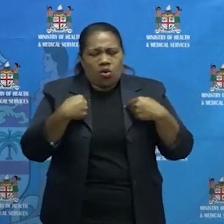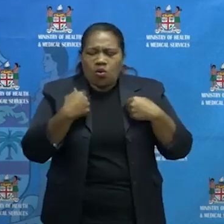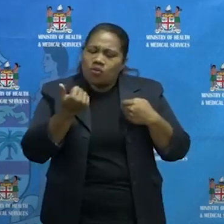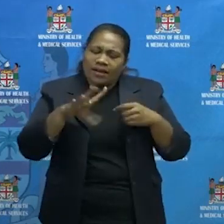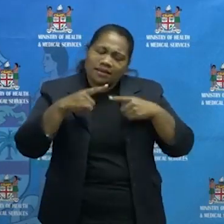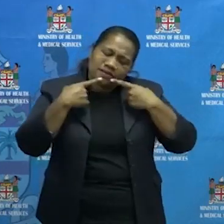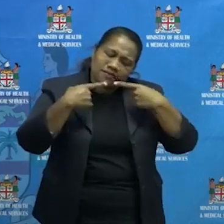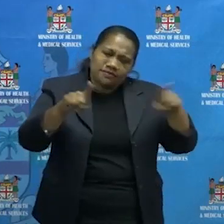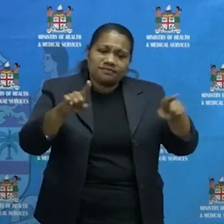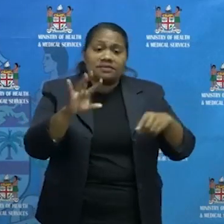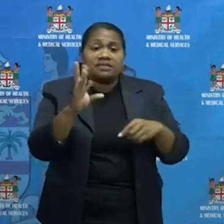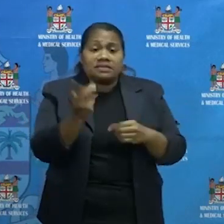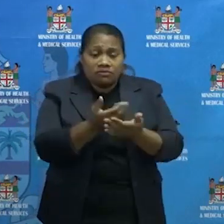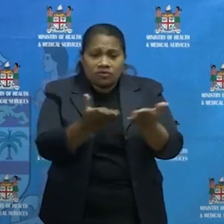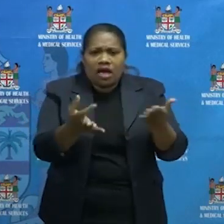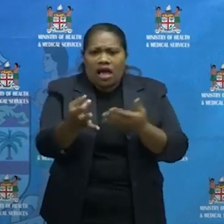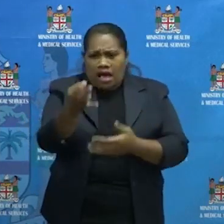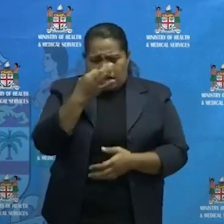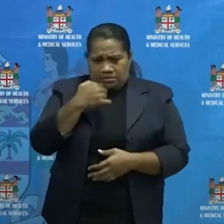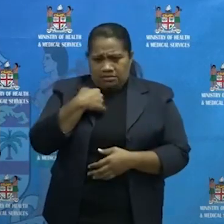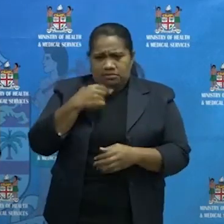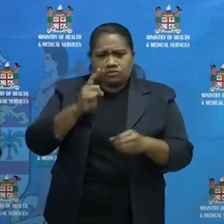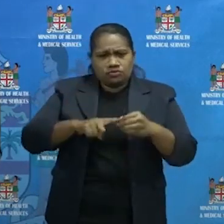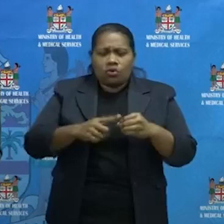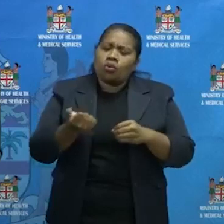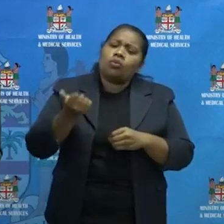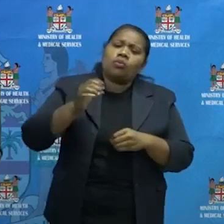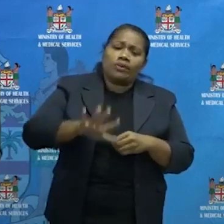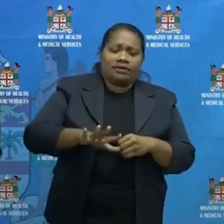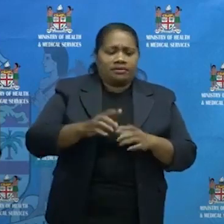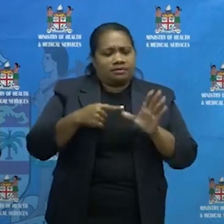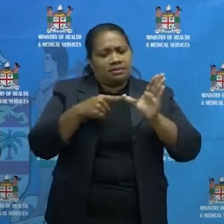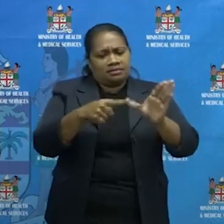Some of you have been quite insistent on asking me questions that we've already answered.